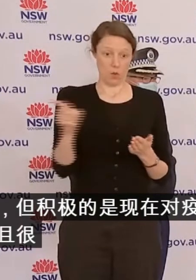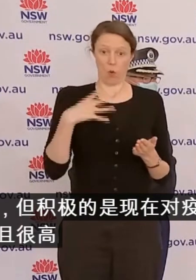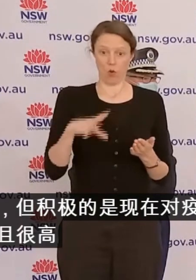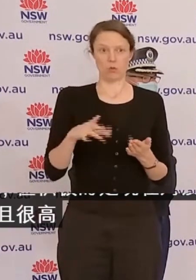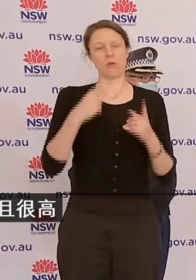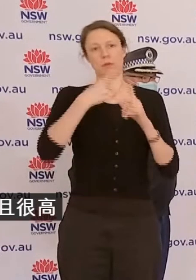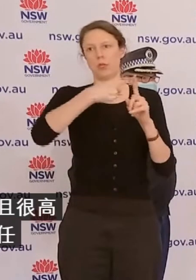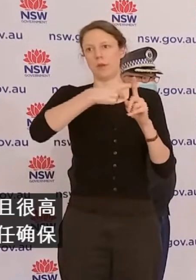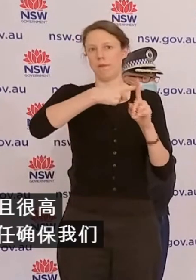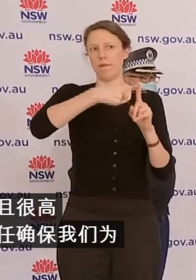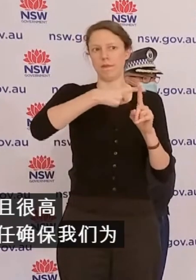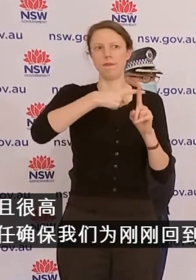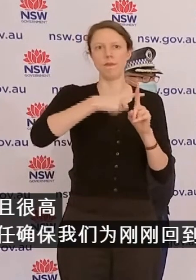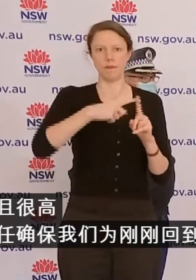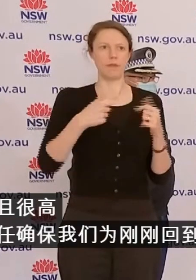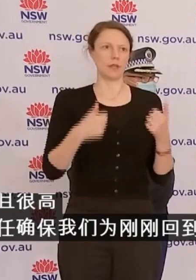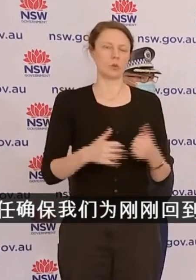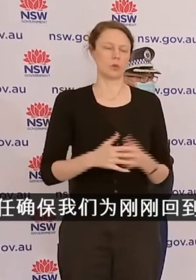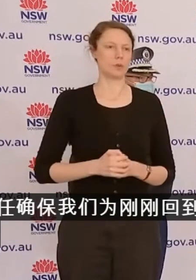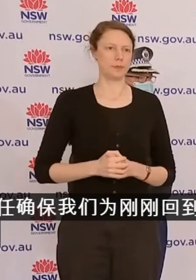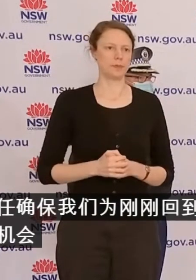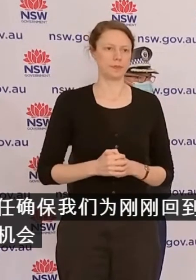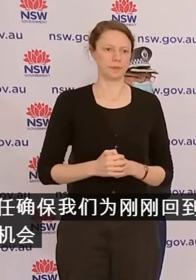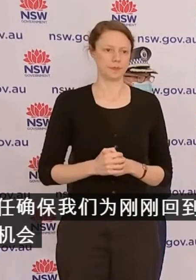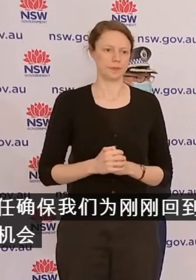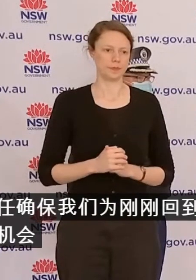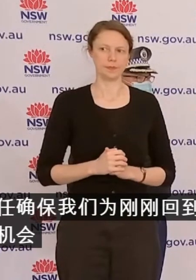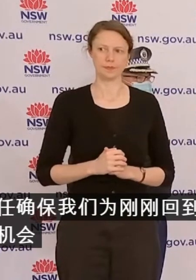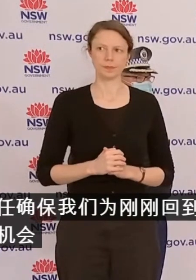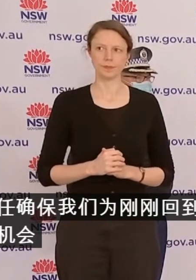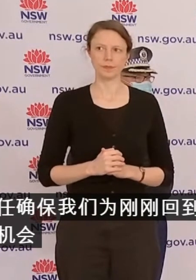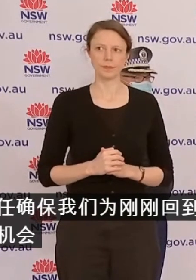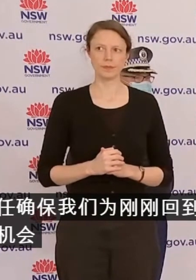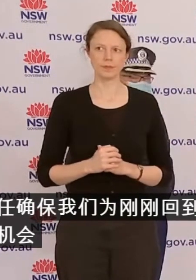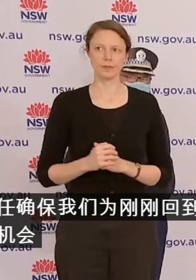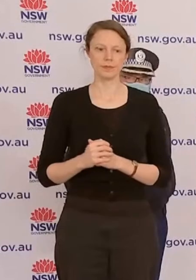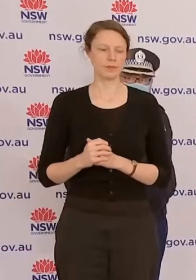high, and it's up to us to make sure we provide that opportunity for people. Dr. Chan,